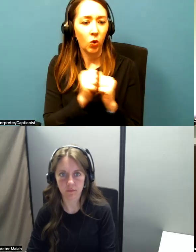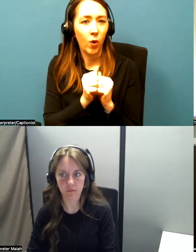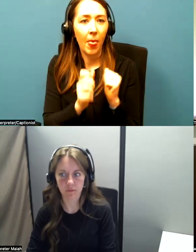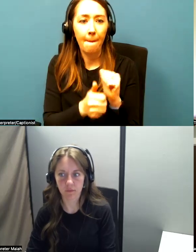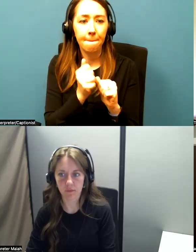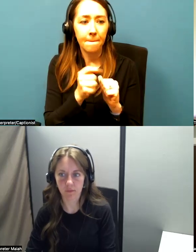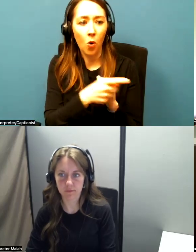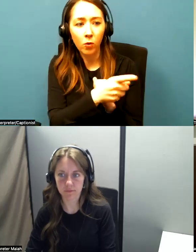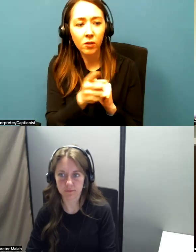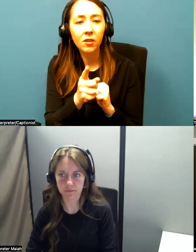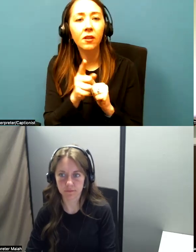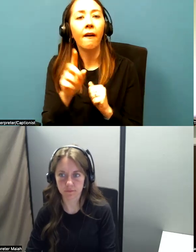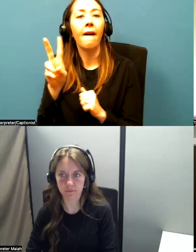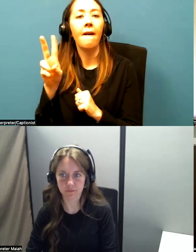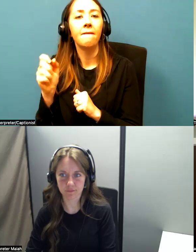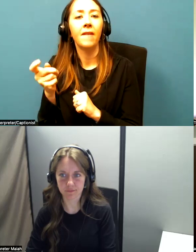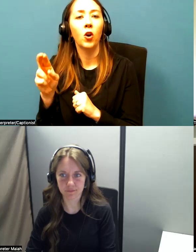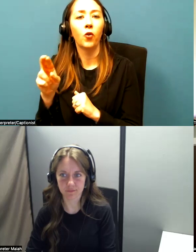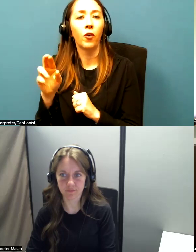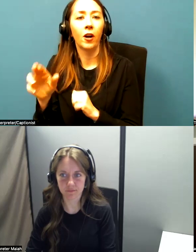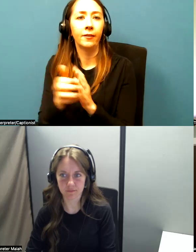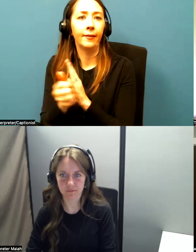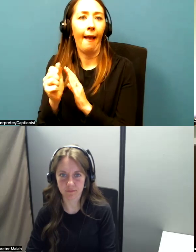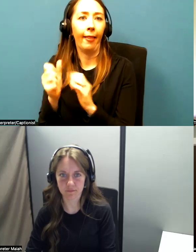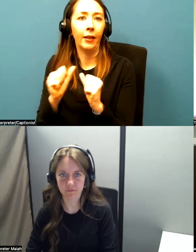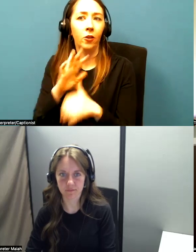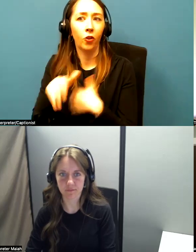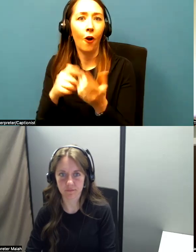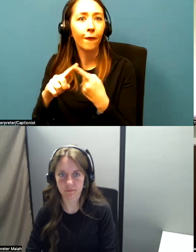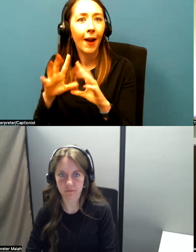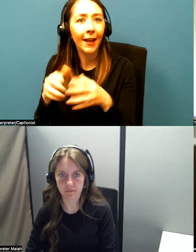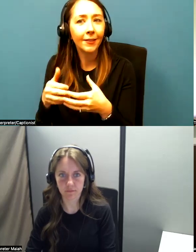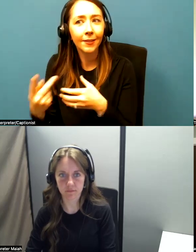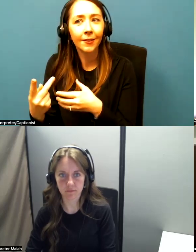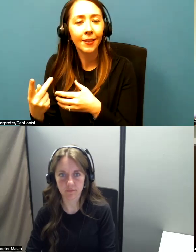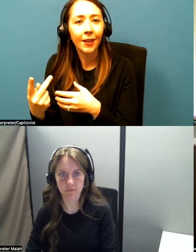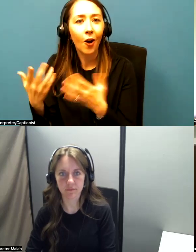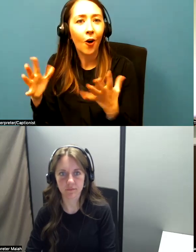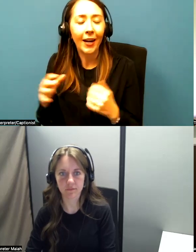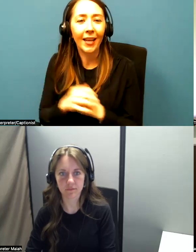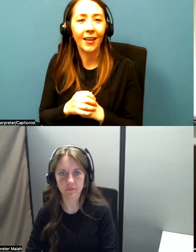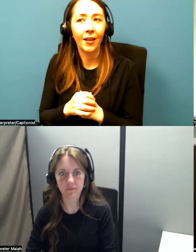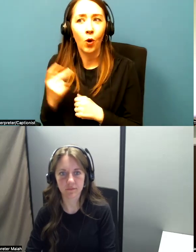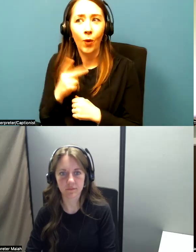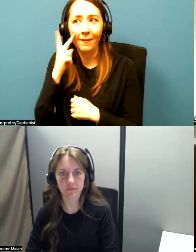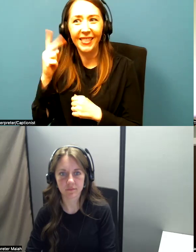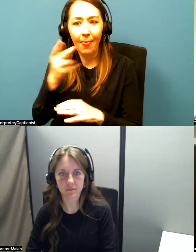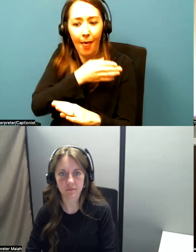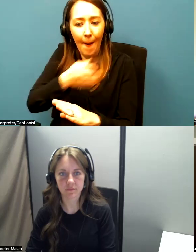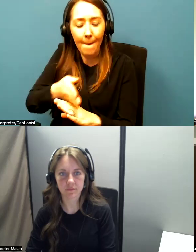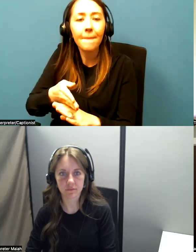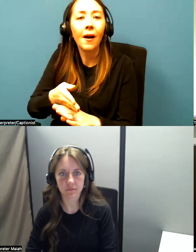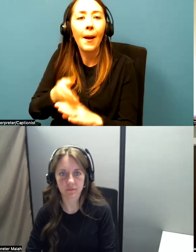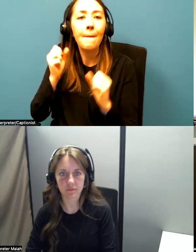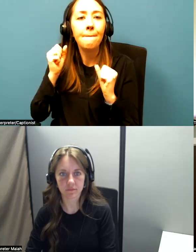most Vancouver talents, like they're friends, they're wonderful, but we've seen them. A lot of them have been in